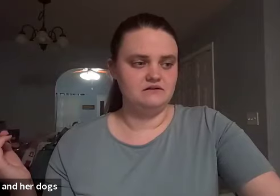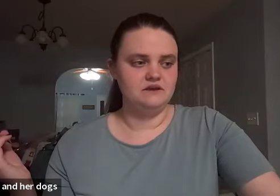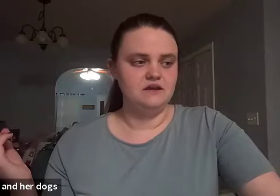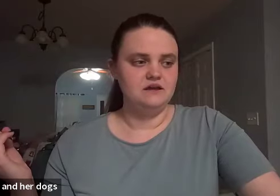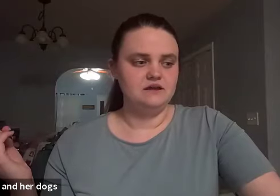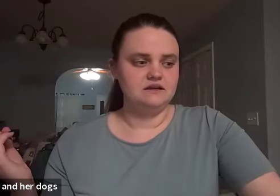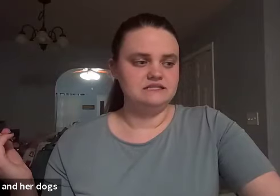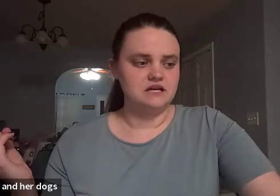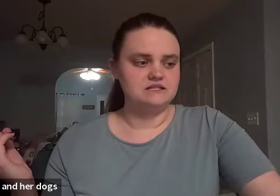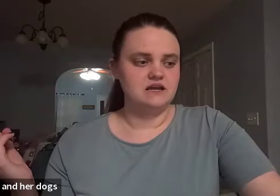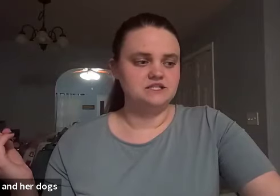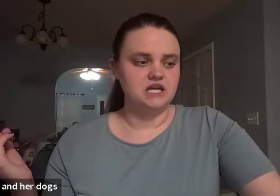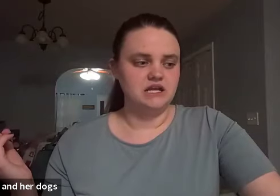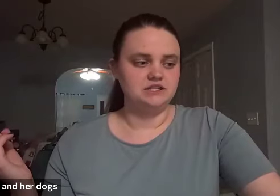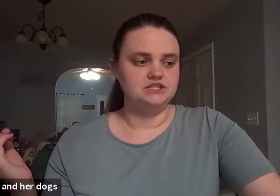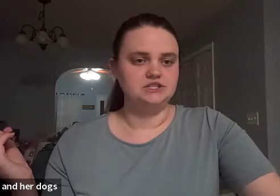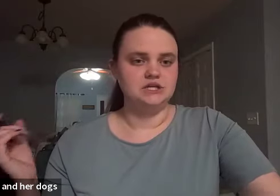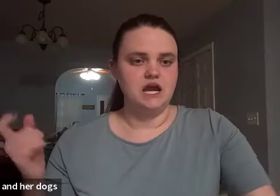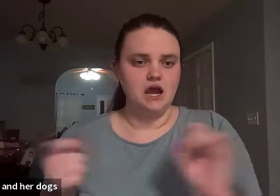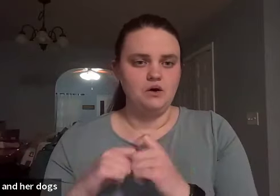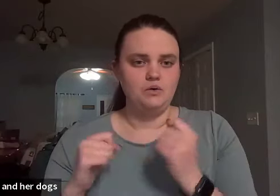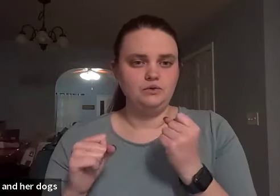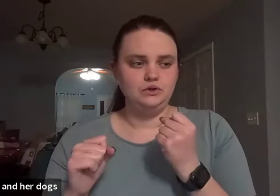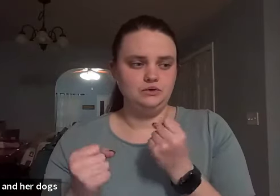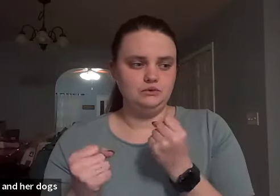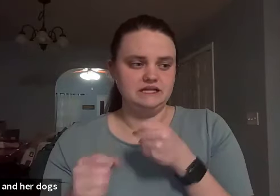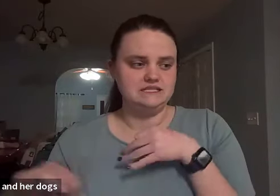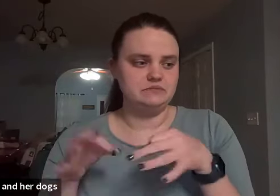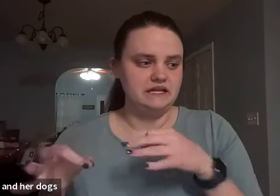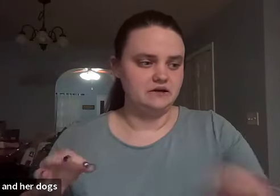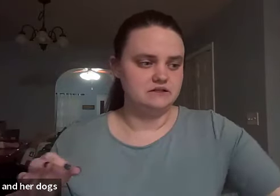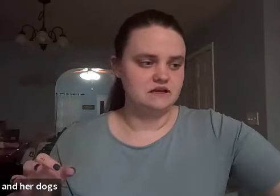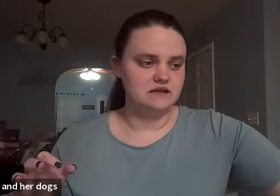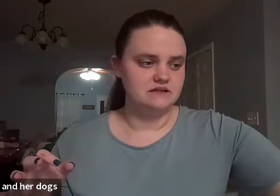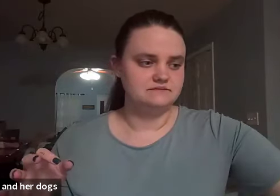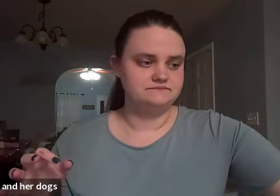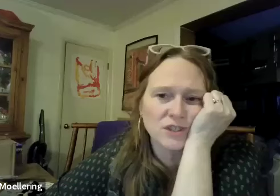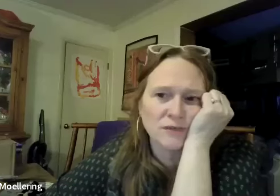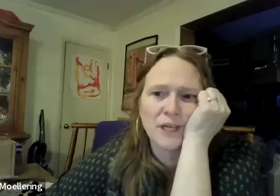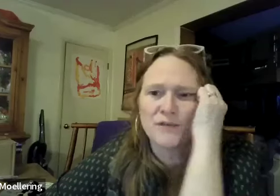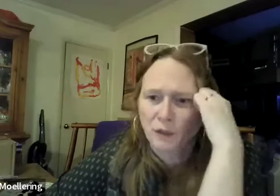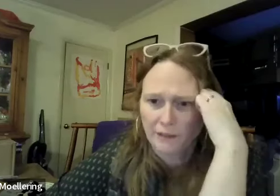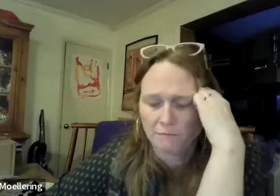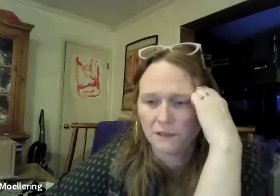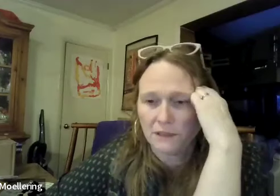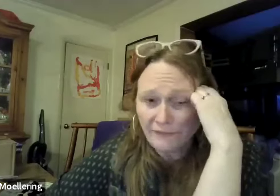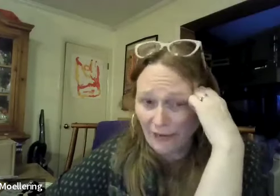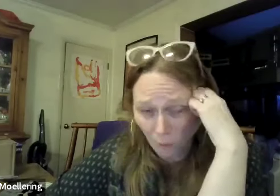of, because it does kind of change how you would explain it or sign Is it. there just a phrase for like leave